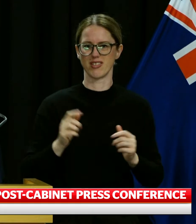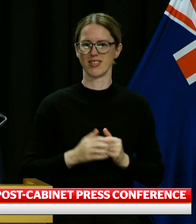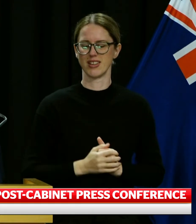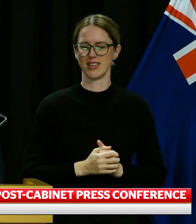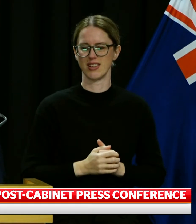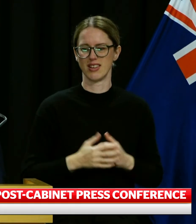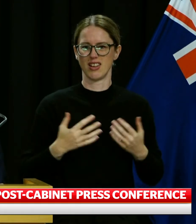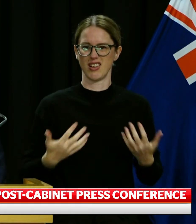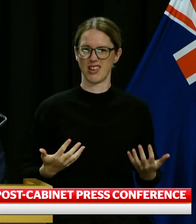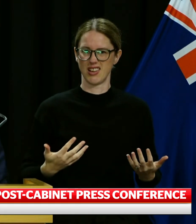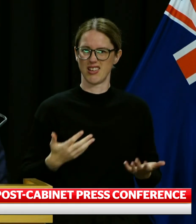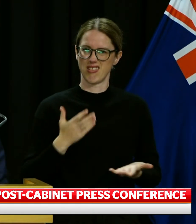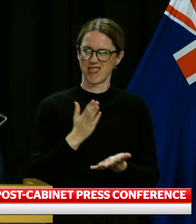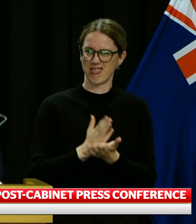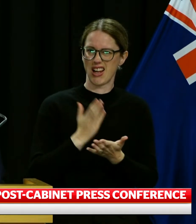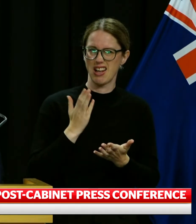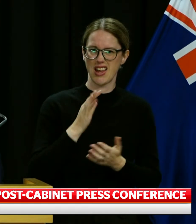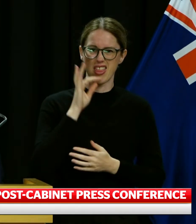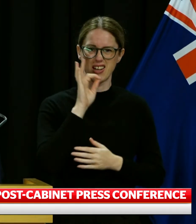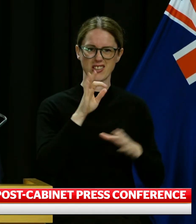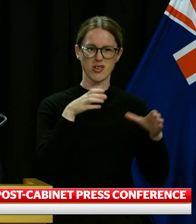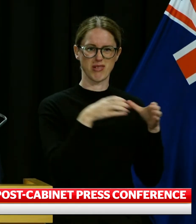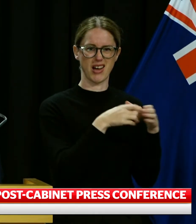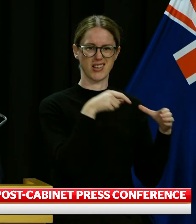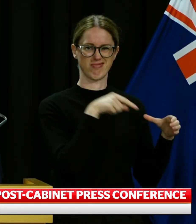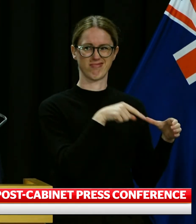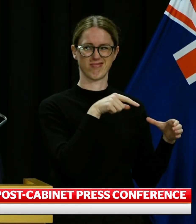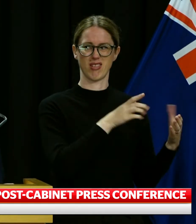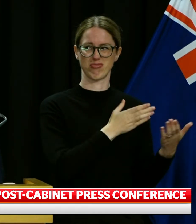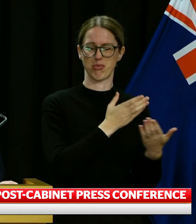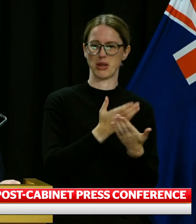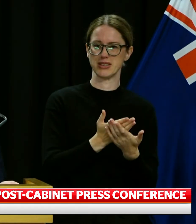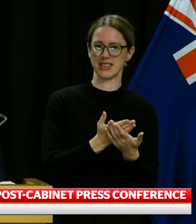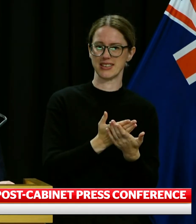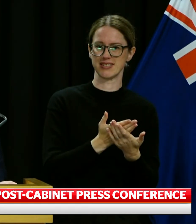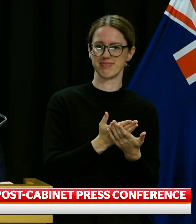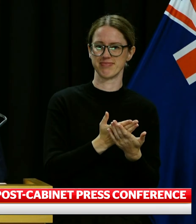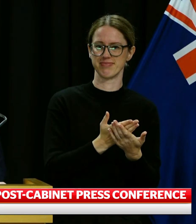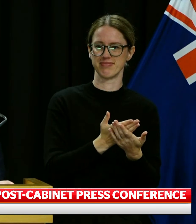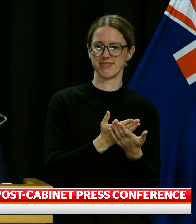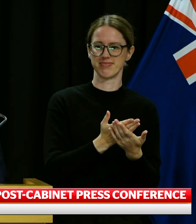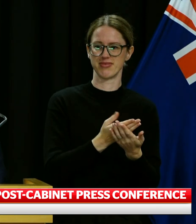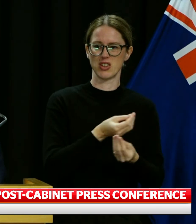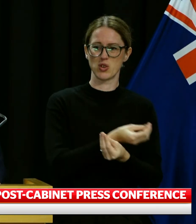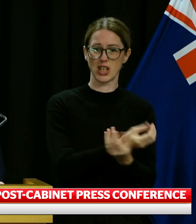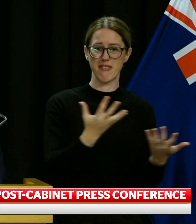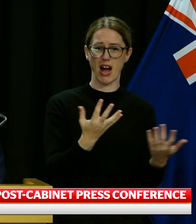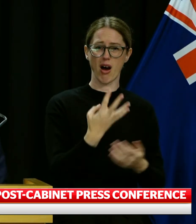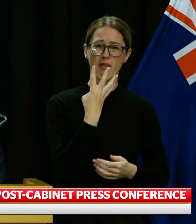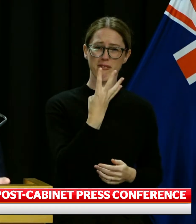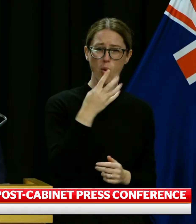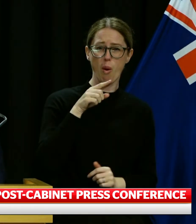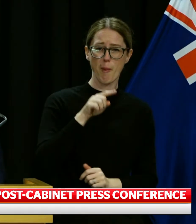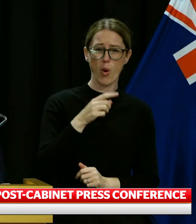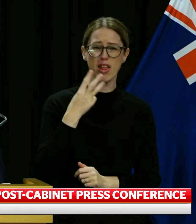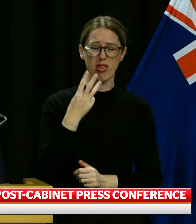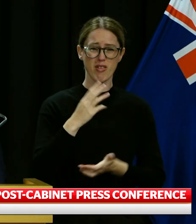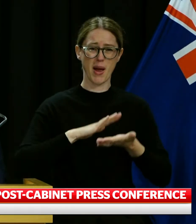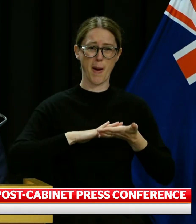think, the National Party now seem to be proposing to send out 4.3